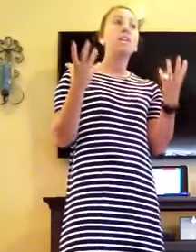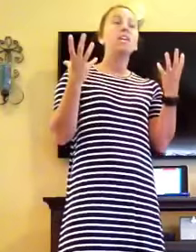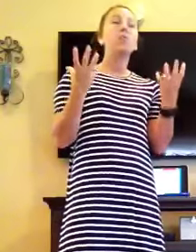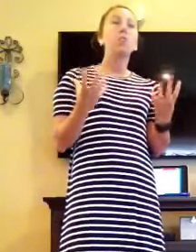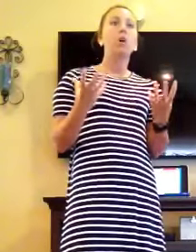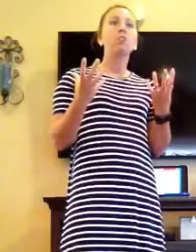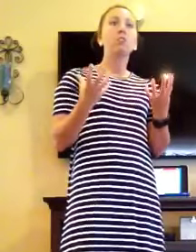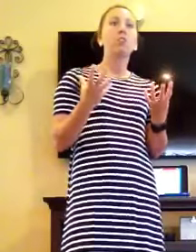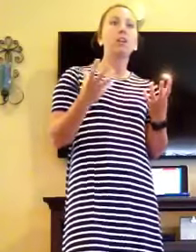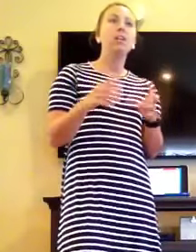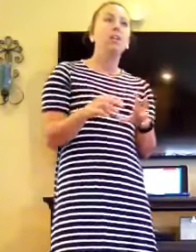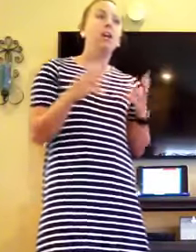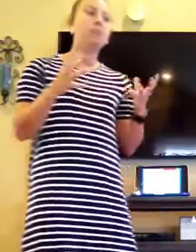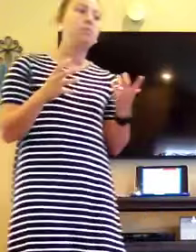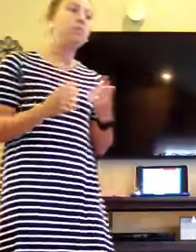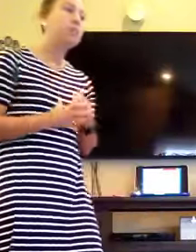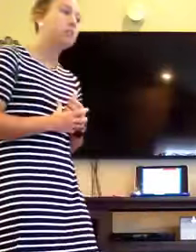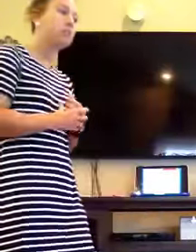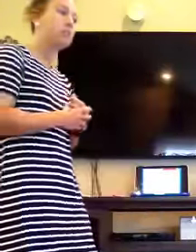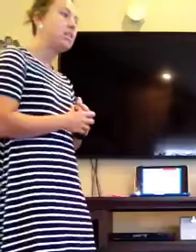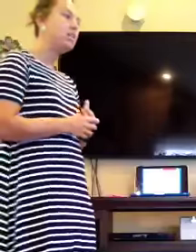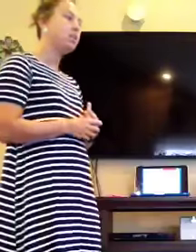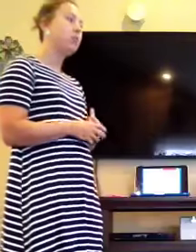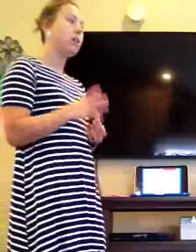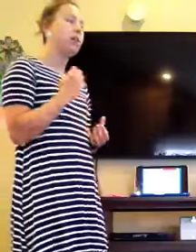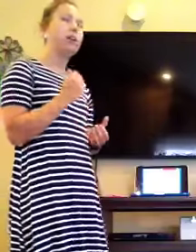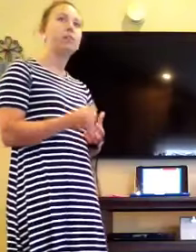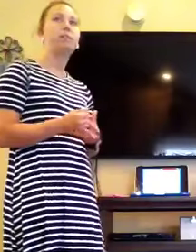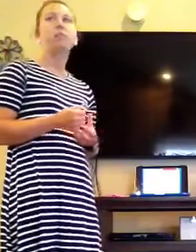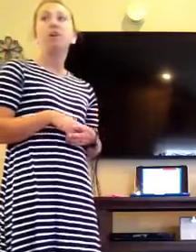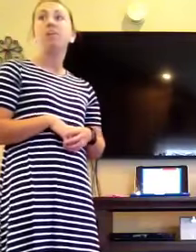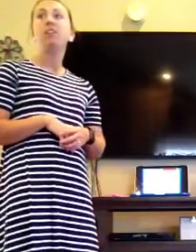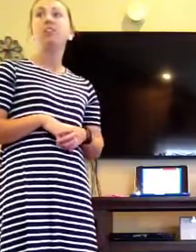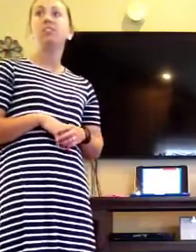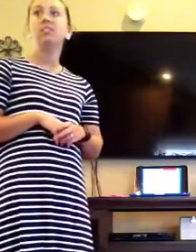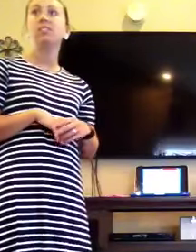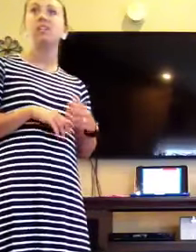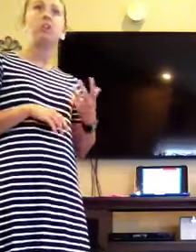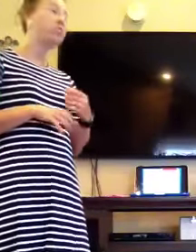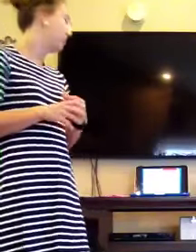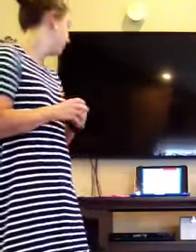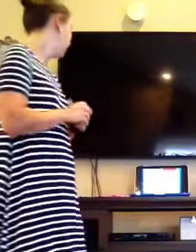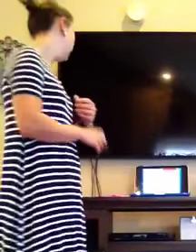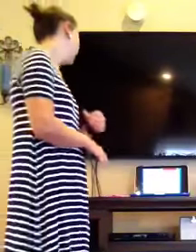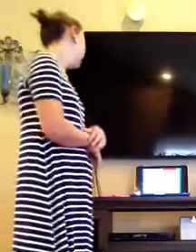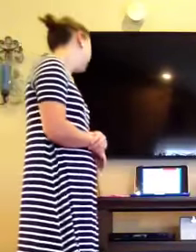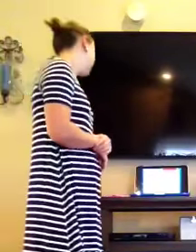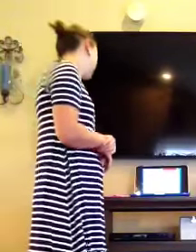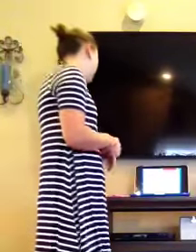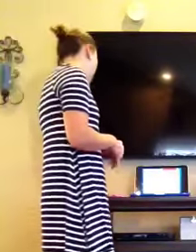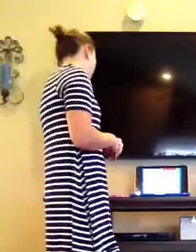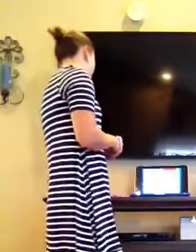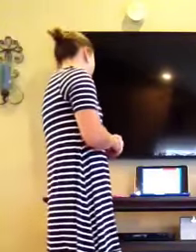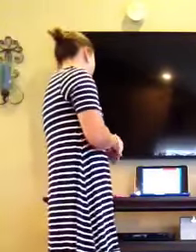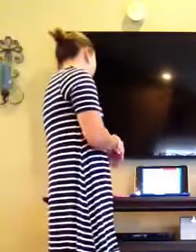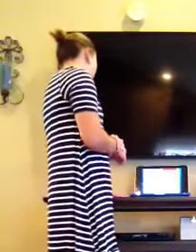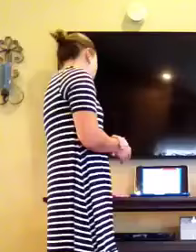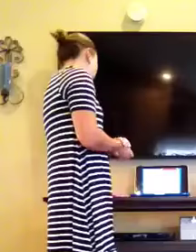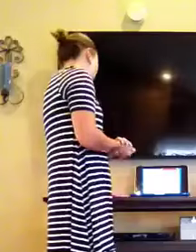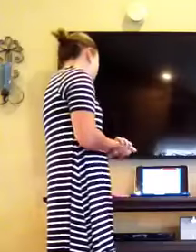can work on as a PLC to better succeed our students. We are going